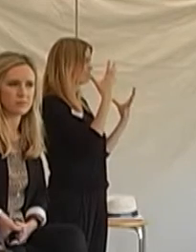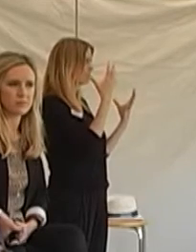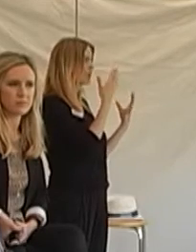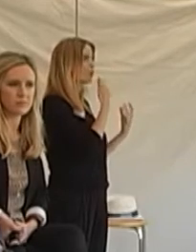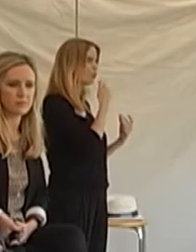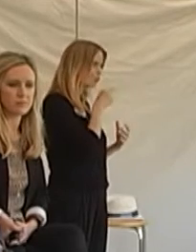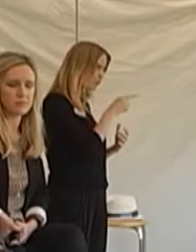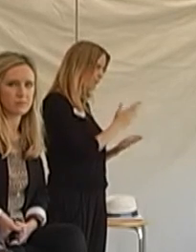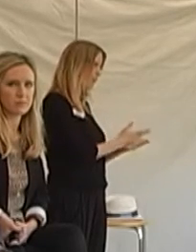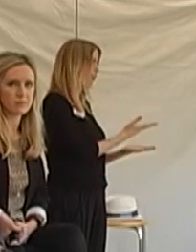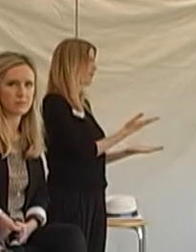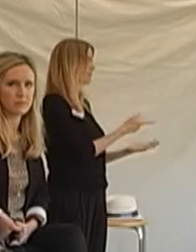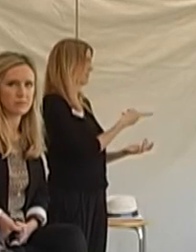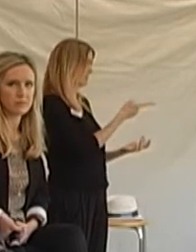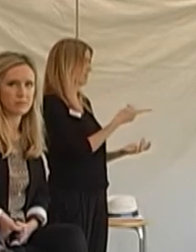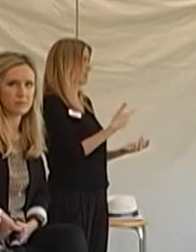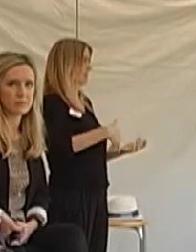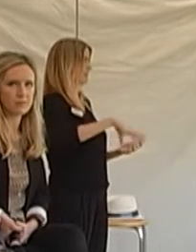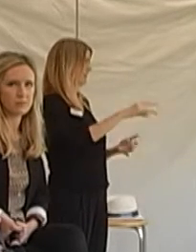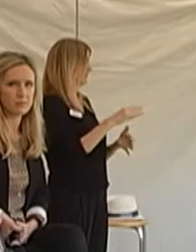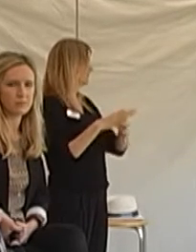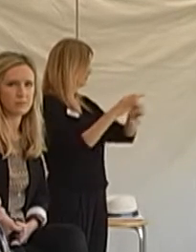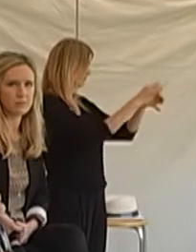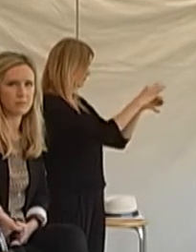and that makes us